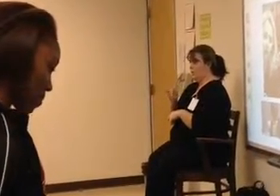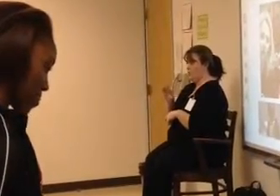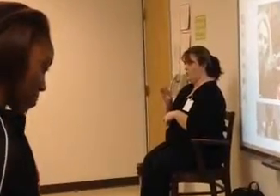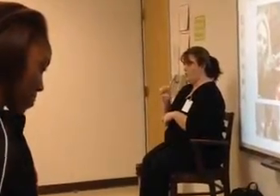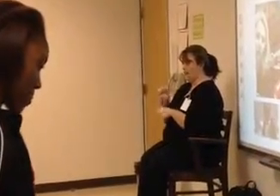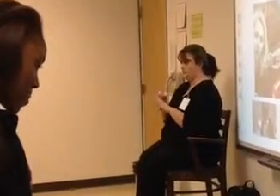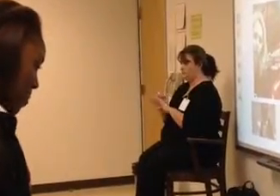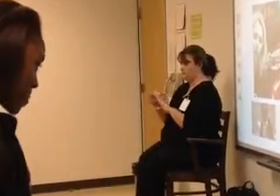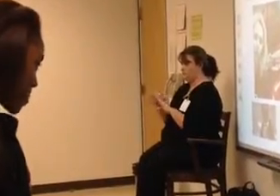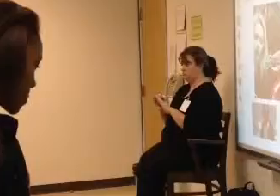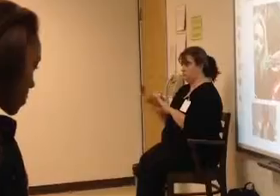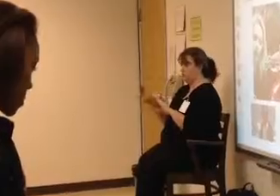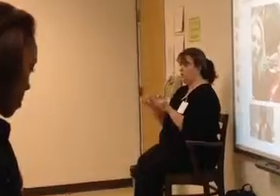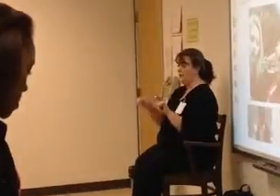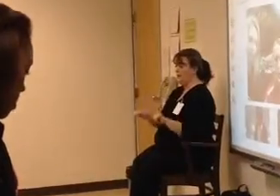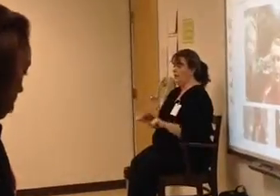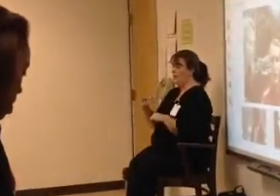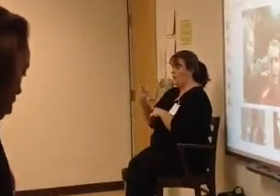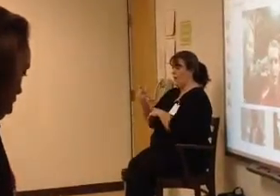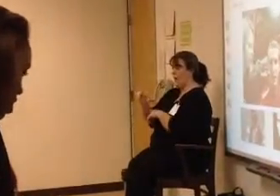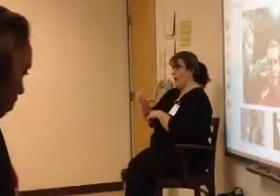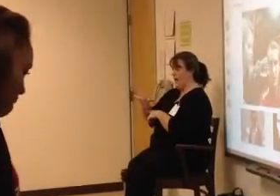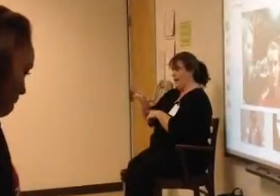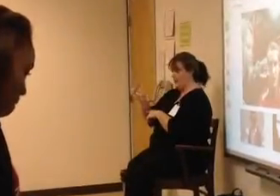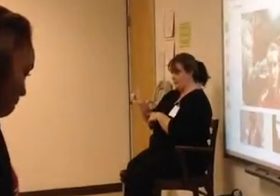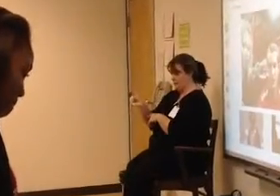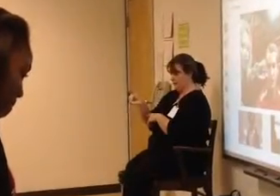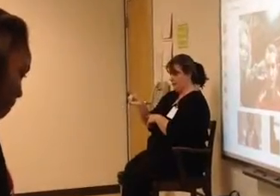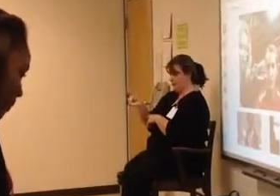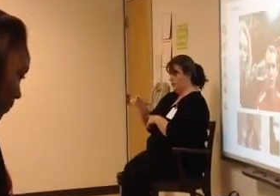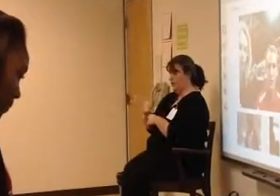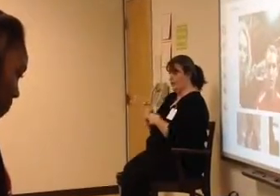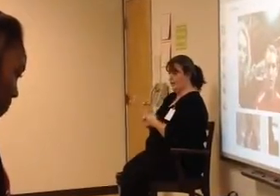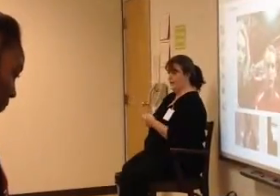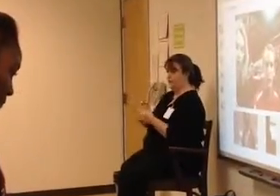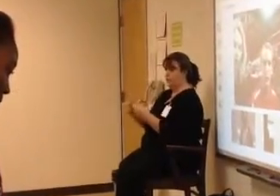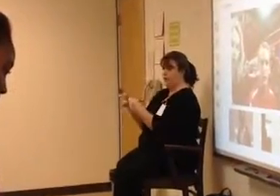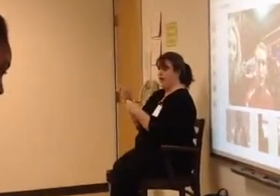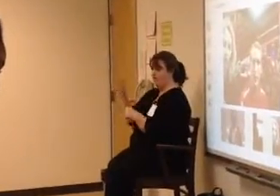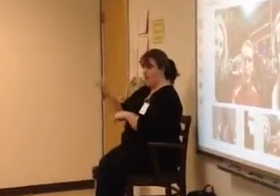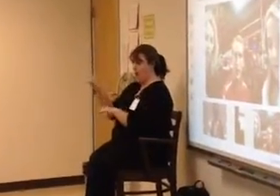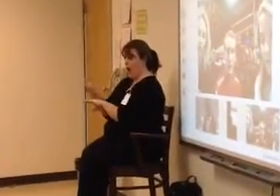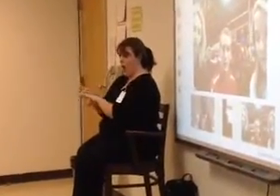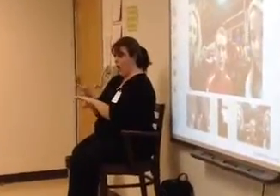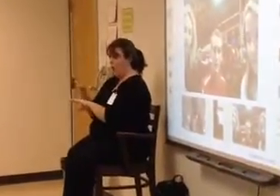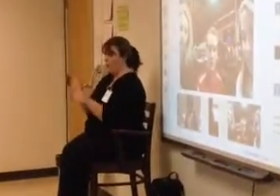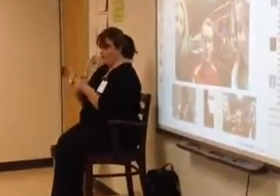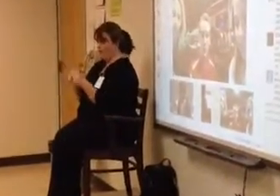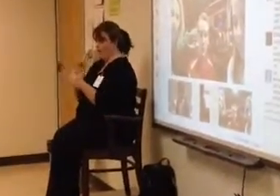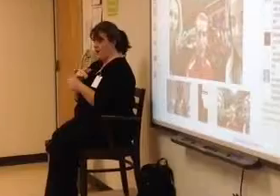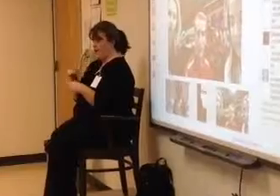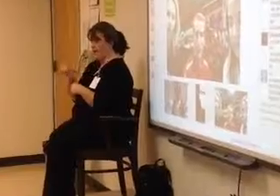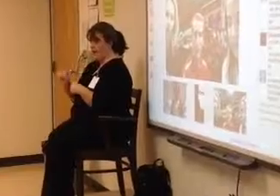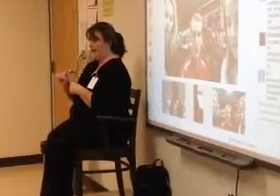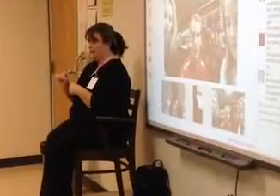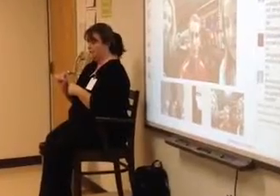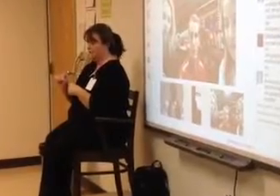we can actually drive there on our gasoline if say you run out of your battery, and then plug in